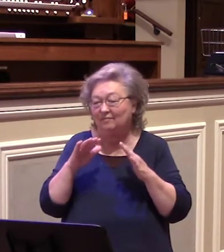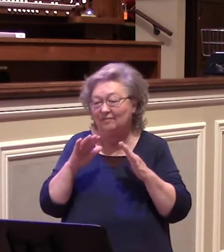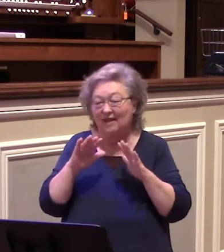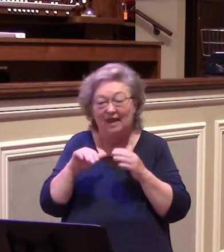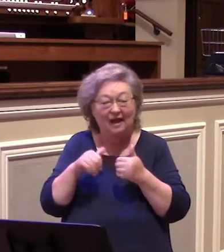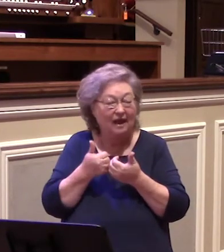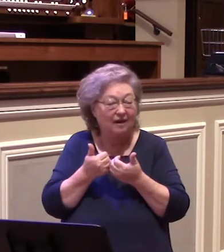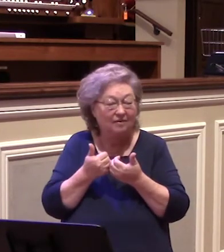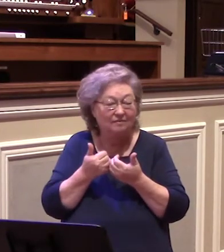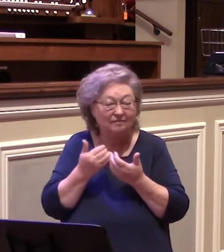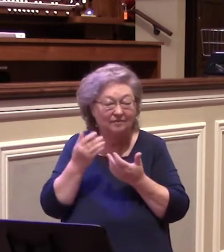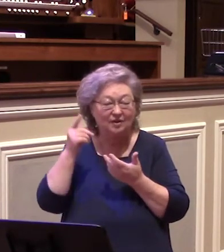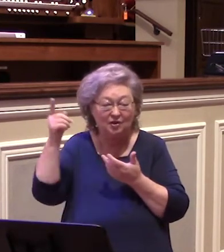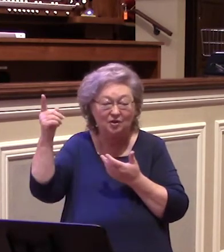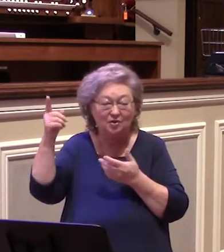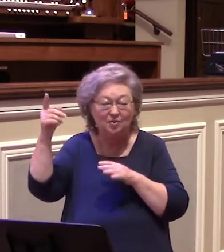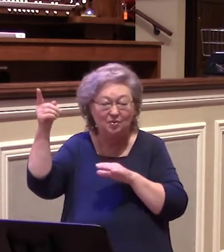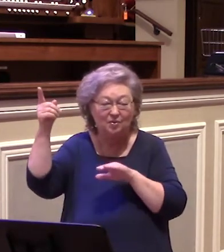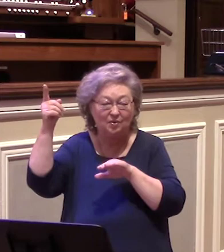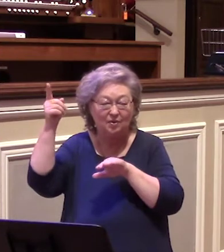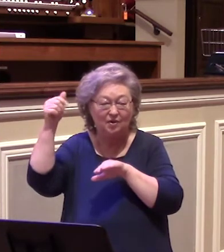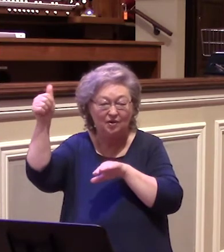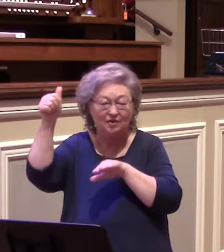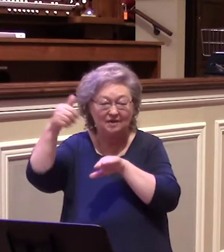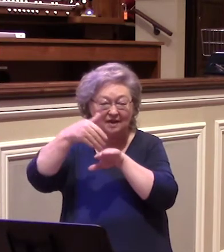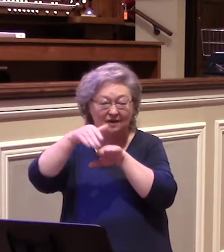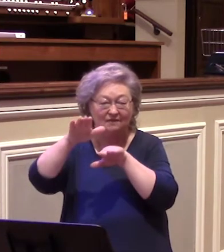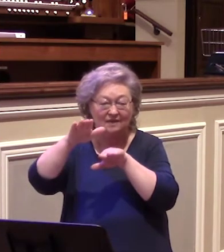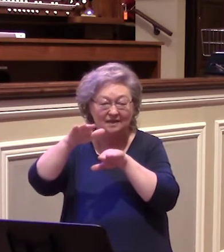babe, the son of Mary.